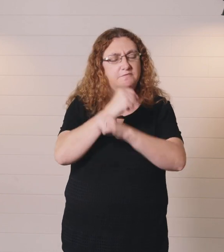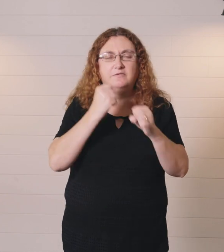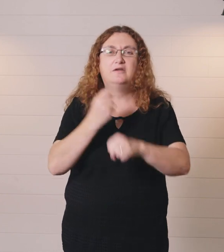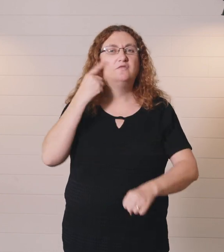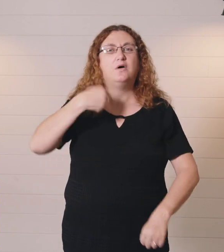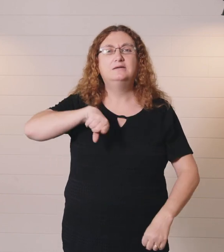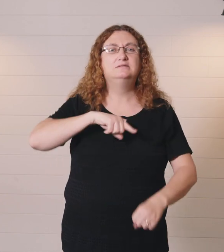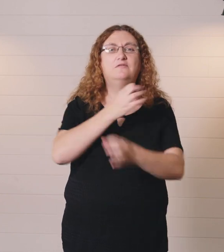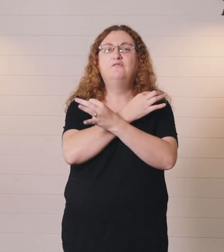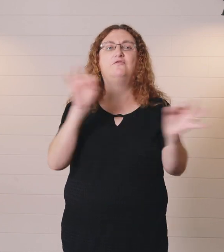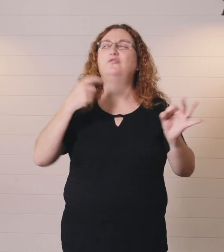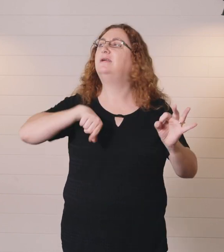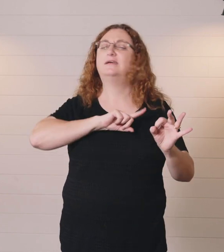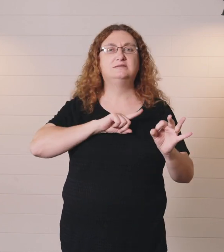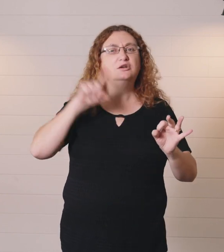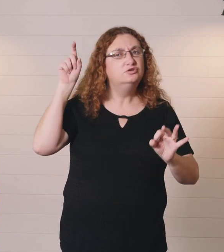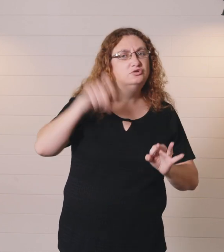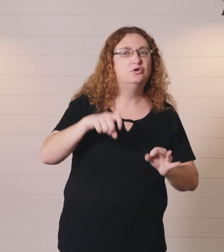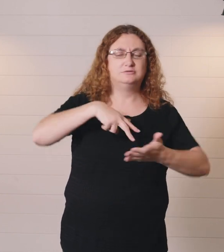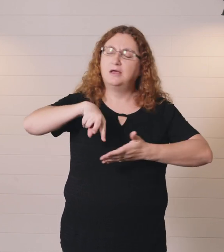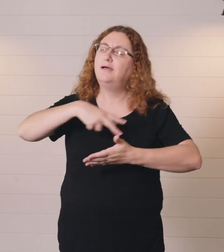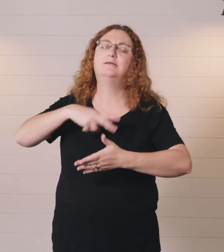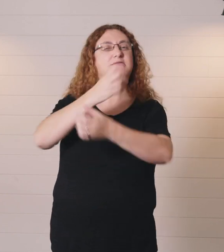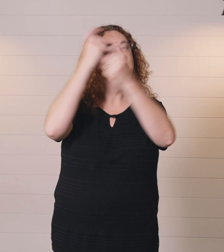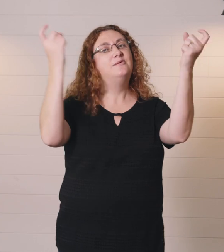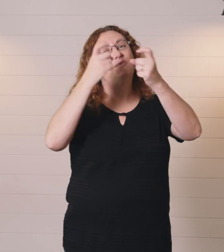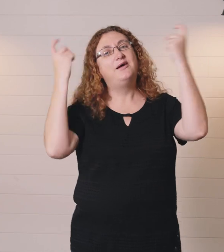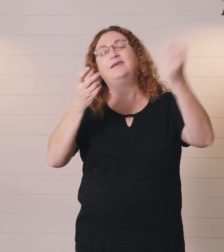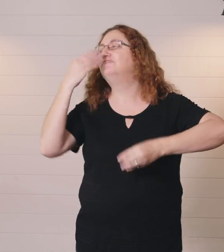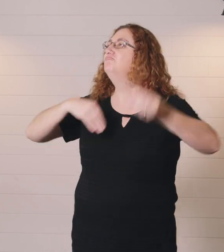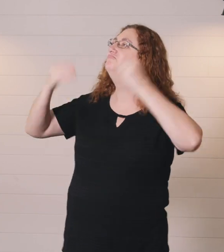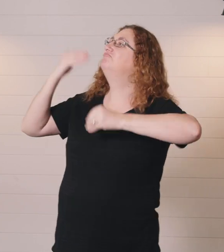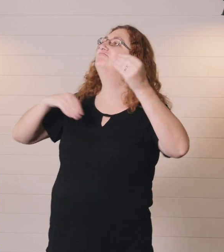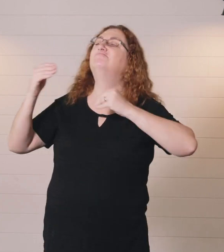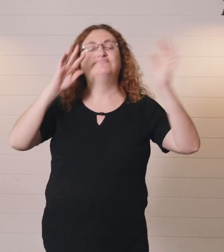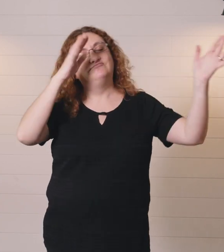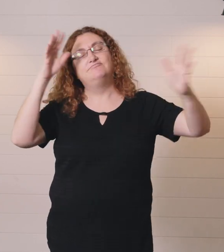behalf, we should be singing and dancing and feasting and celebrating as these people were.